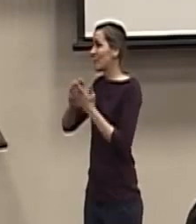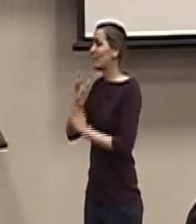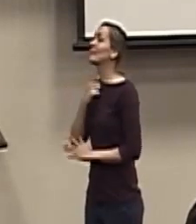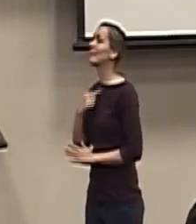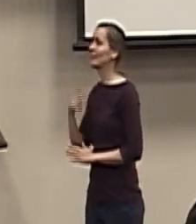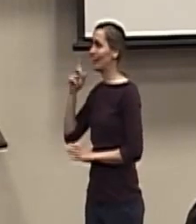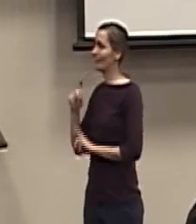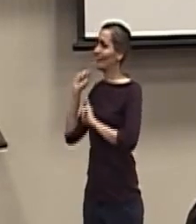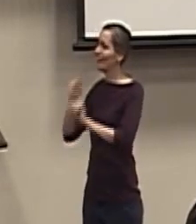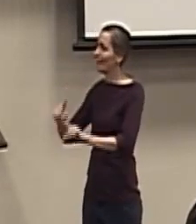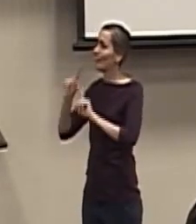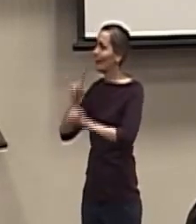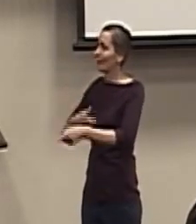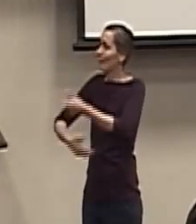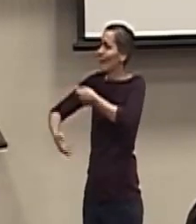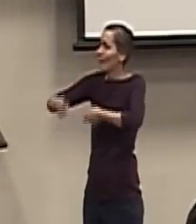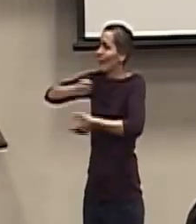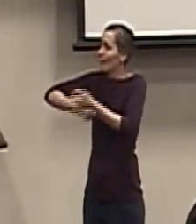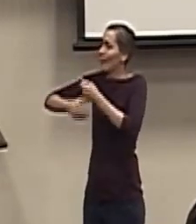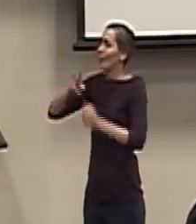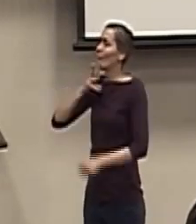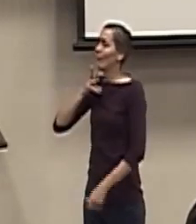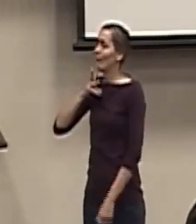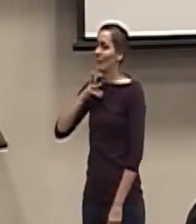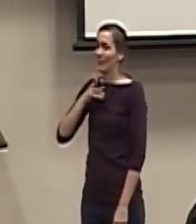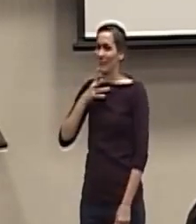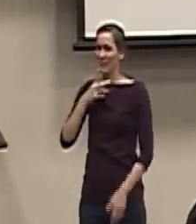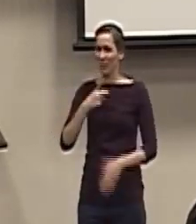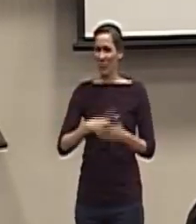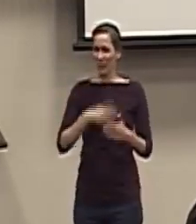coming here to draw water." What's she thinking in this moment?